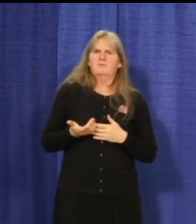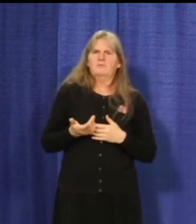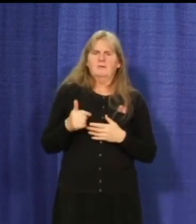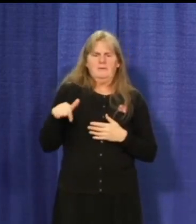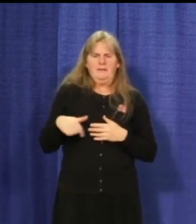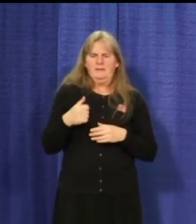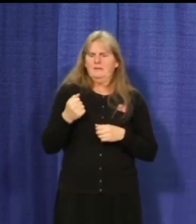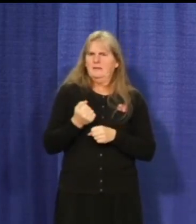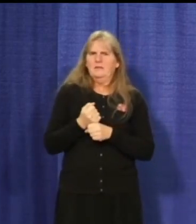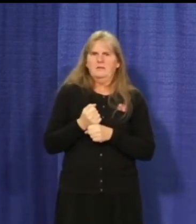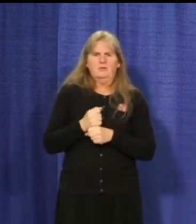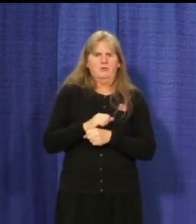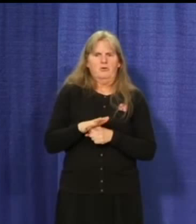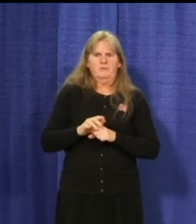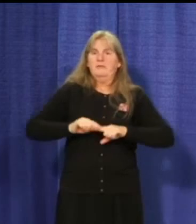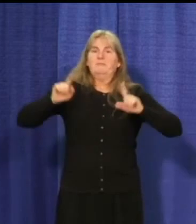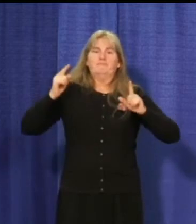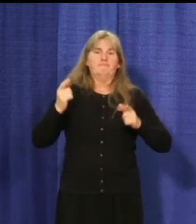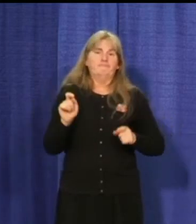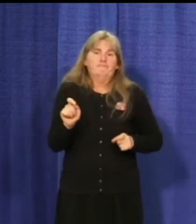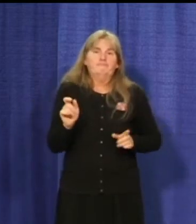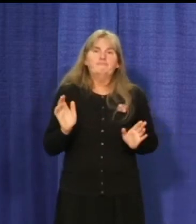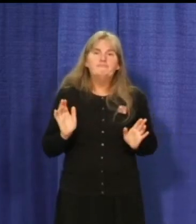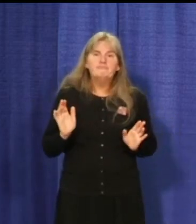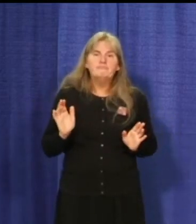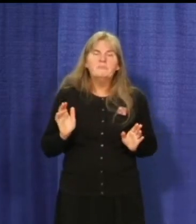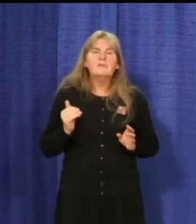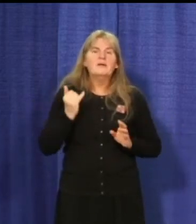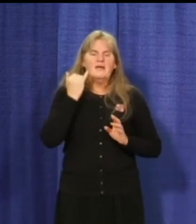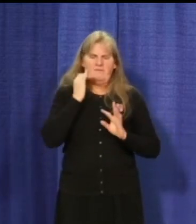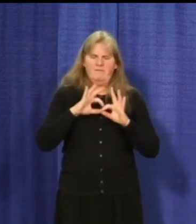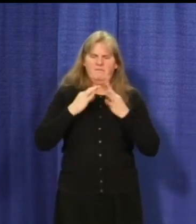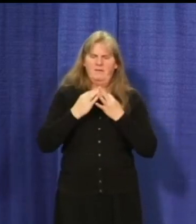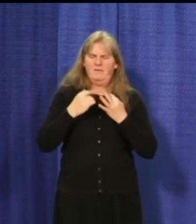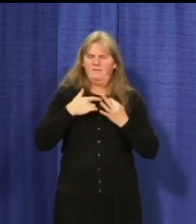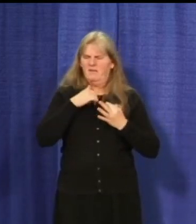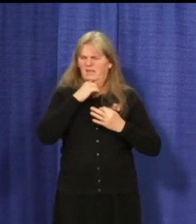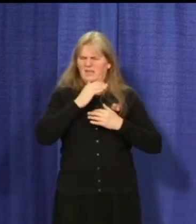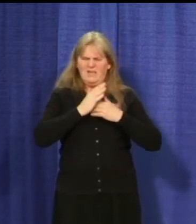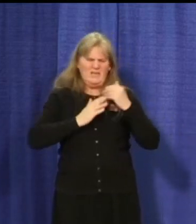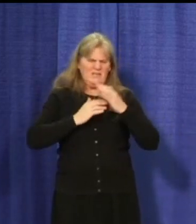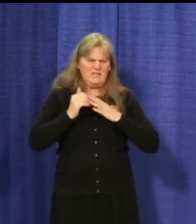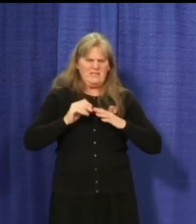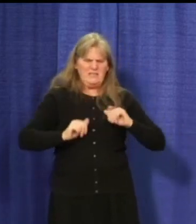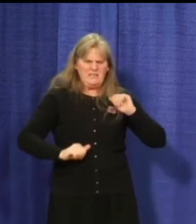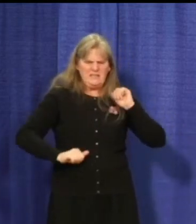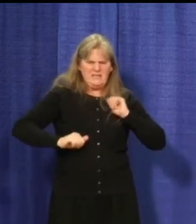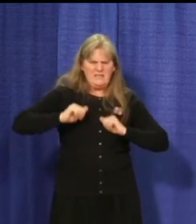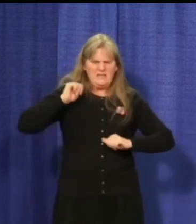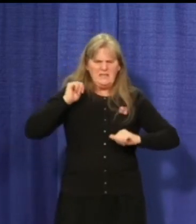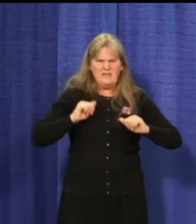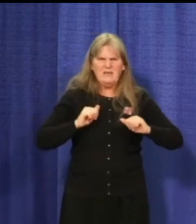year. Everything's different this year. And any family that doesn't feel comfortable should not feel